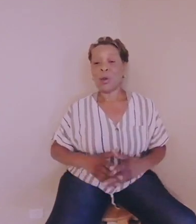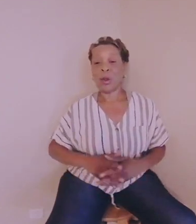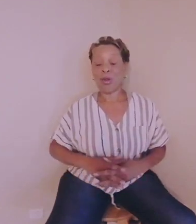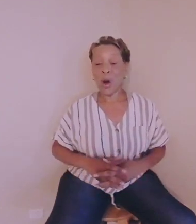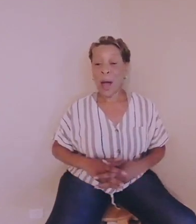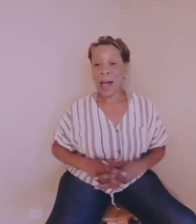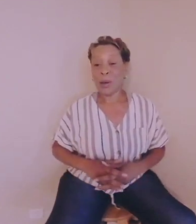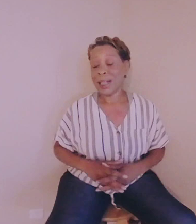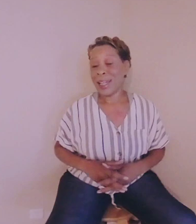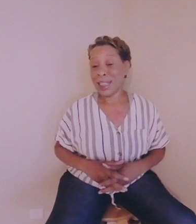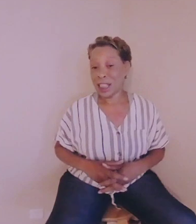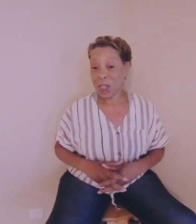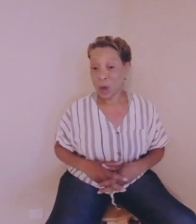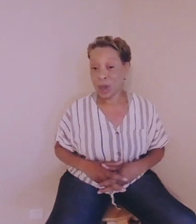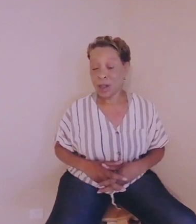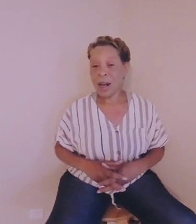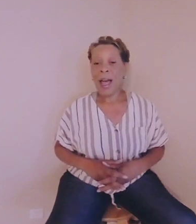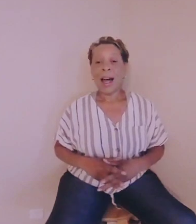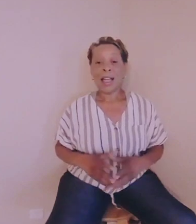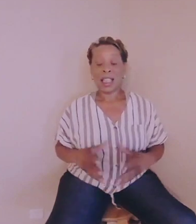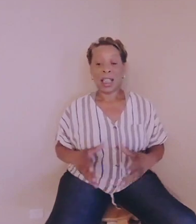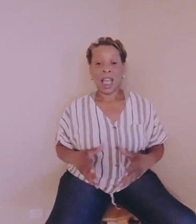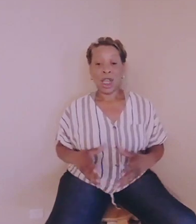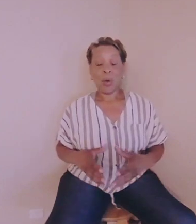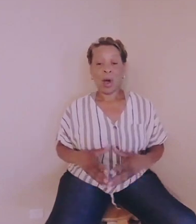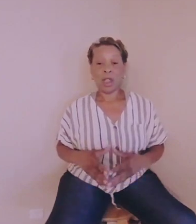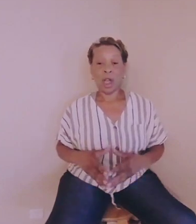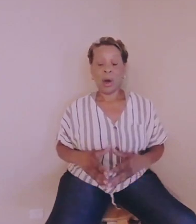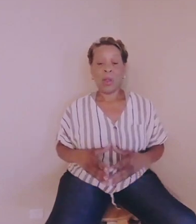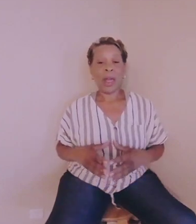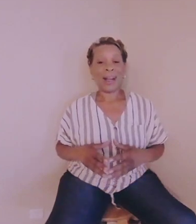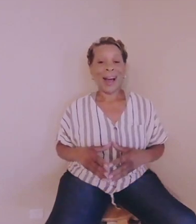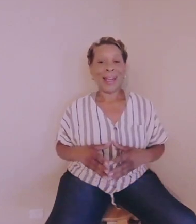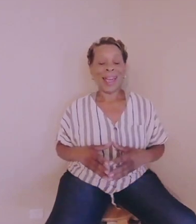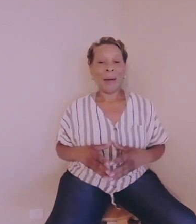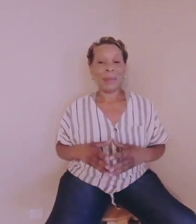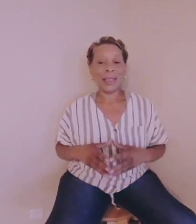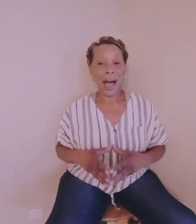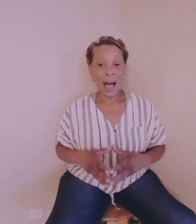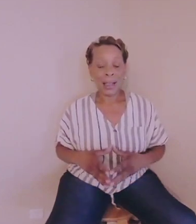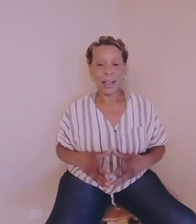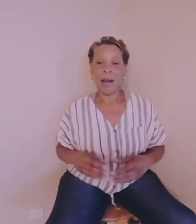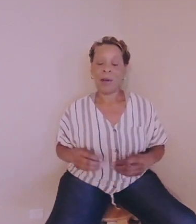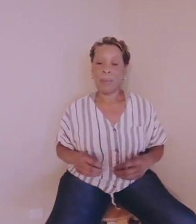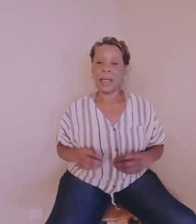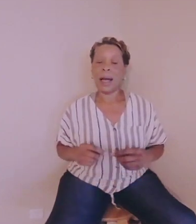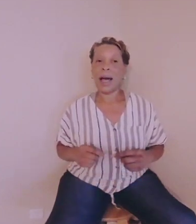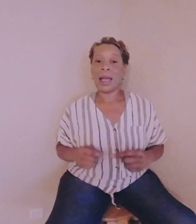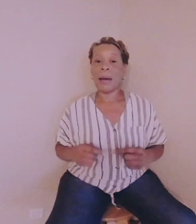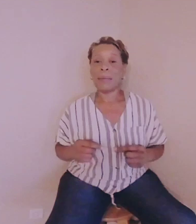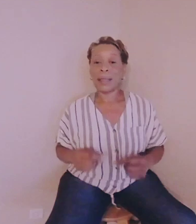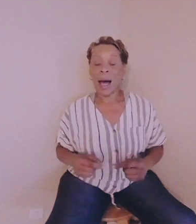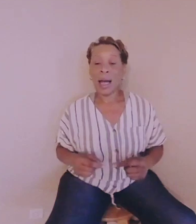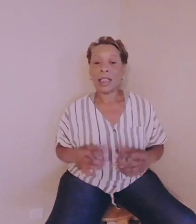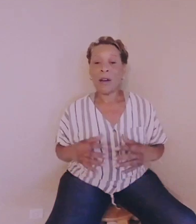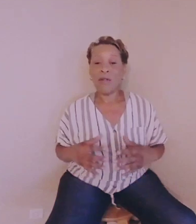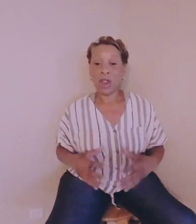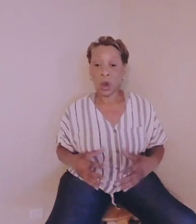to throw out a disclosure to let you all know that I am not, I repeat, I am not